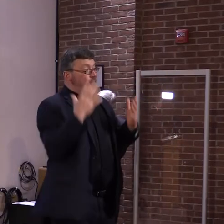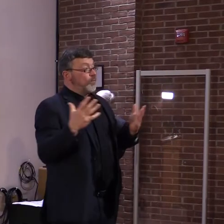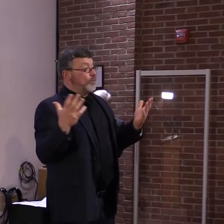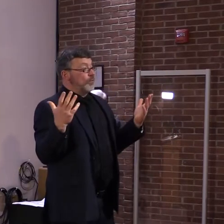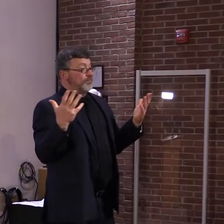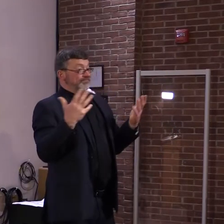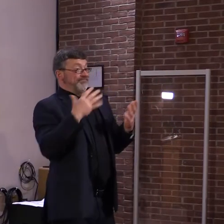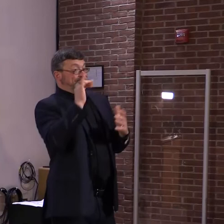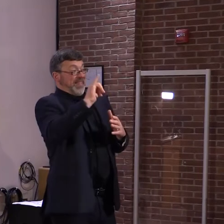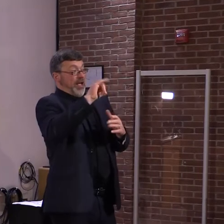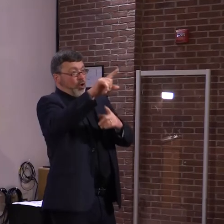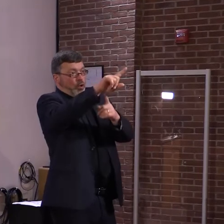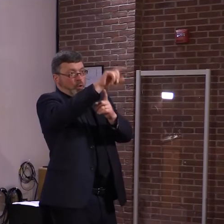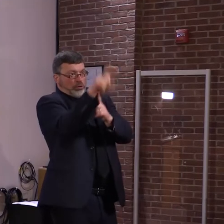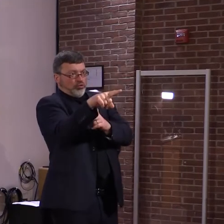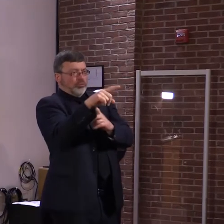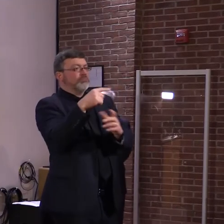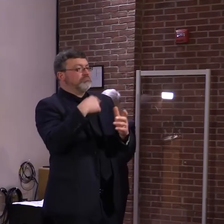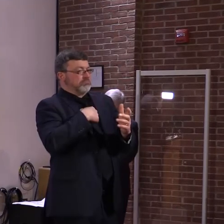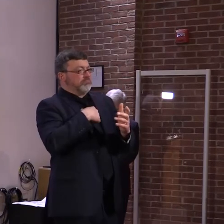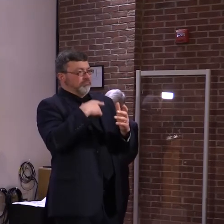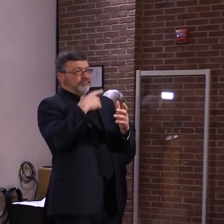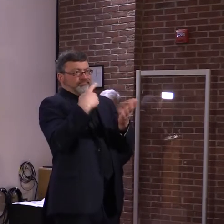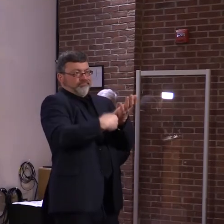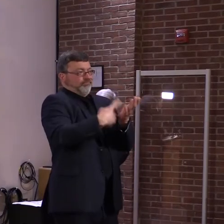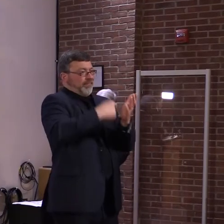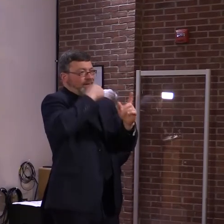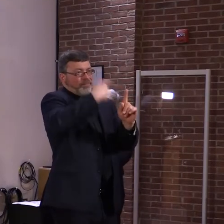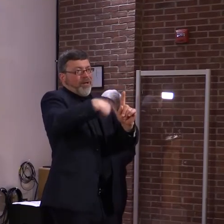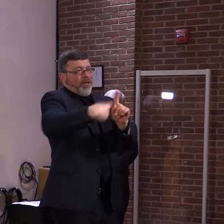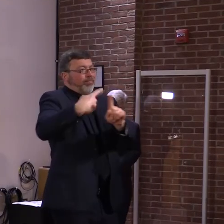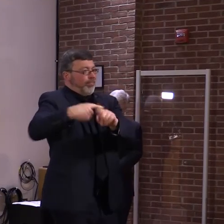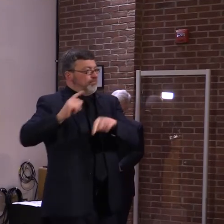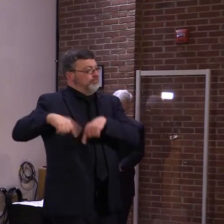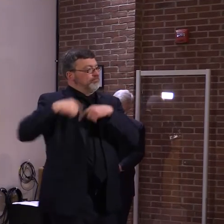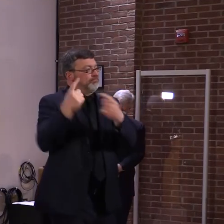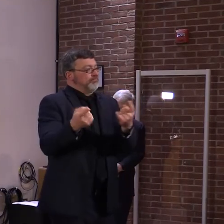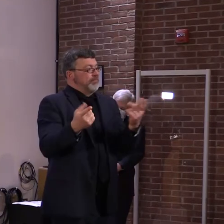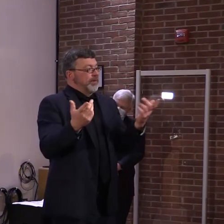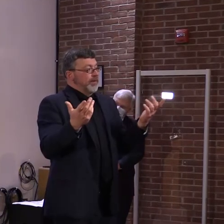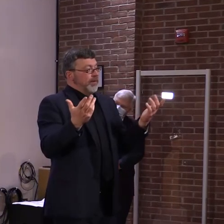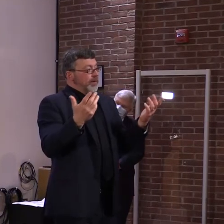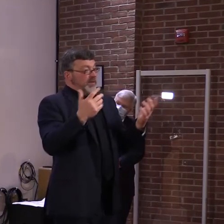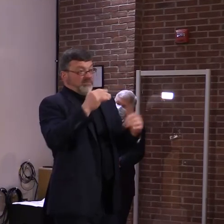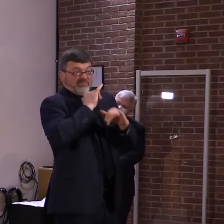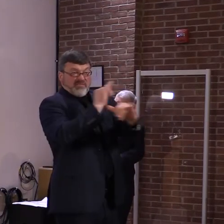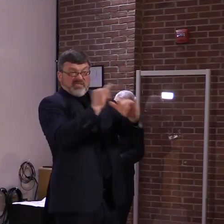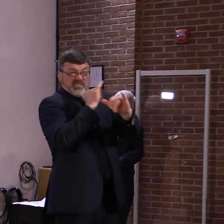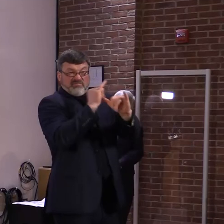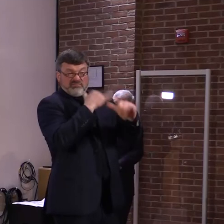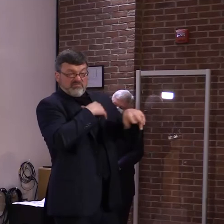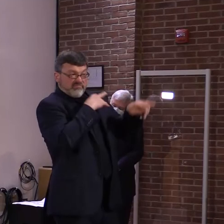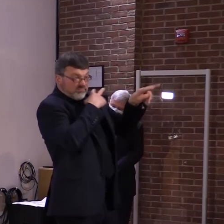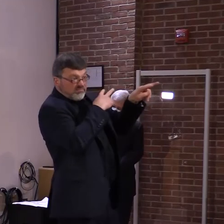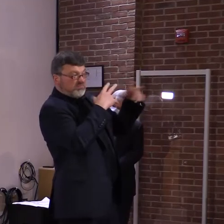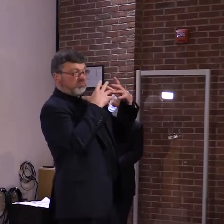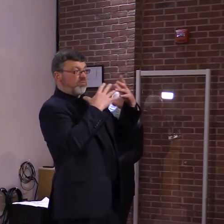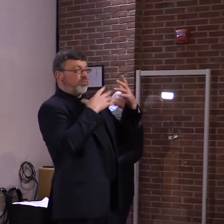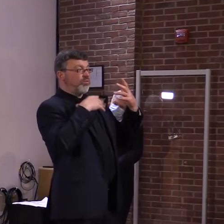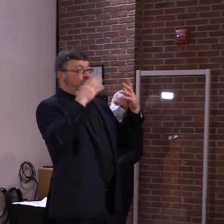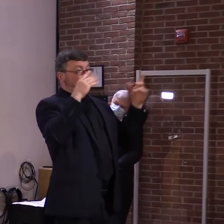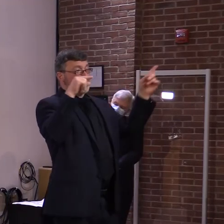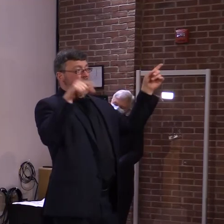challenges. I watch that data on a daily basis in Quebec. Their numbers are subsiding.